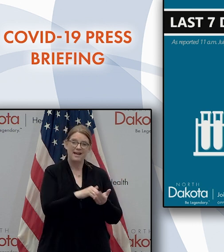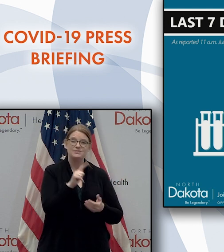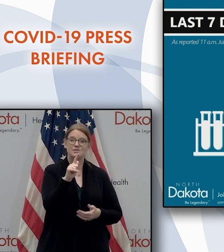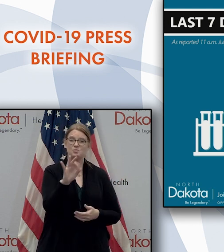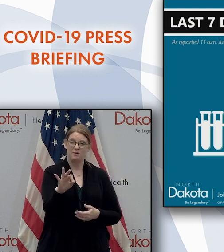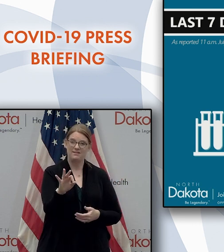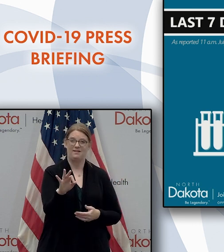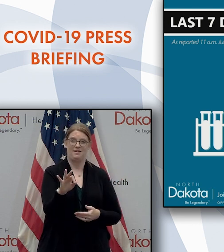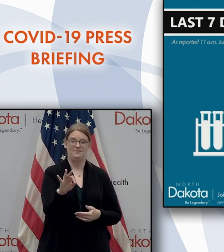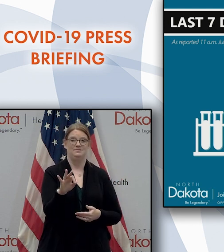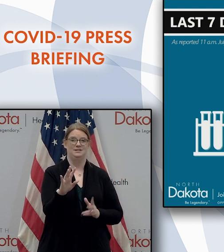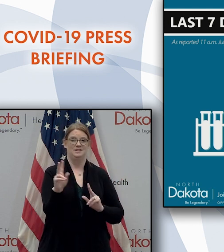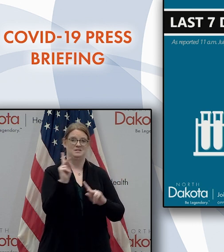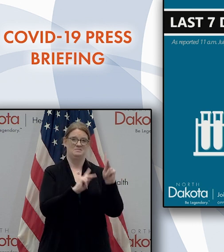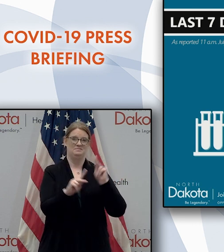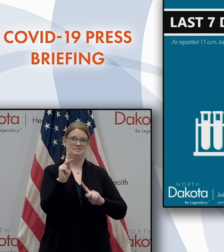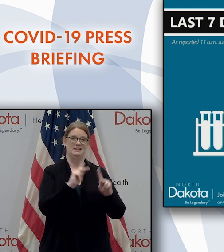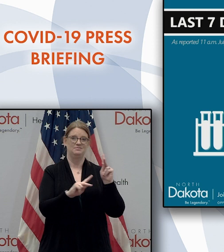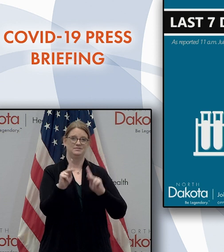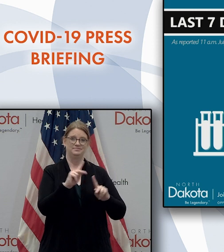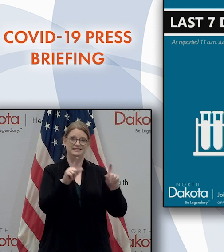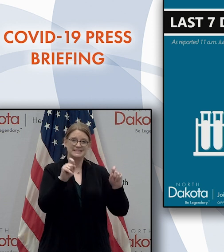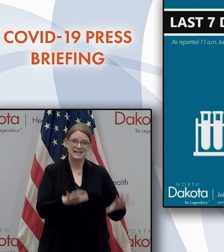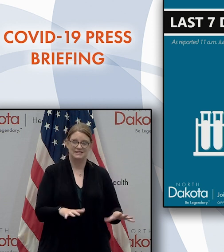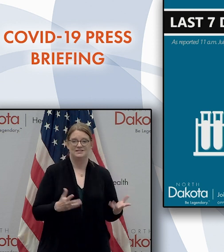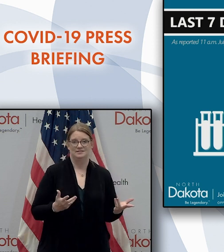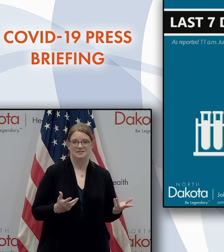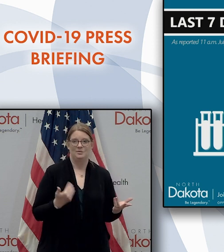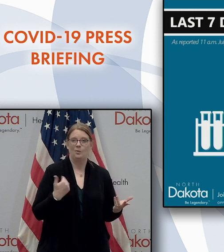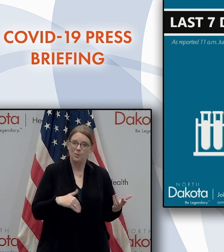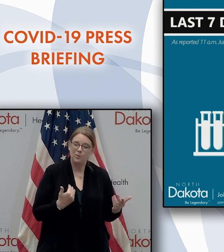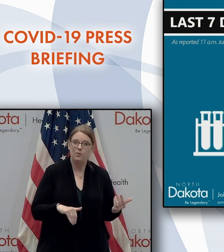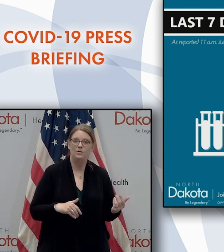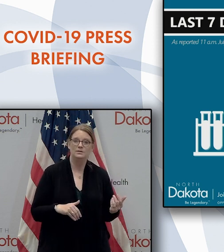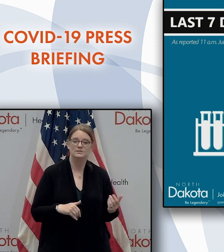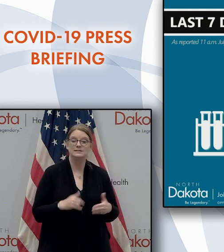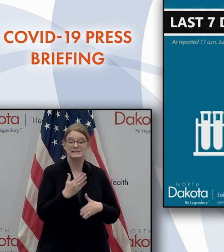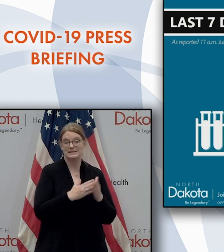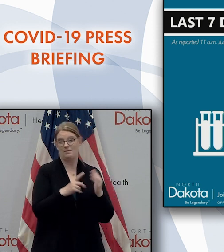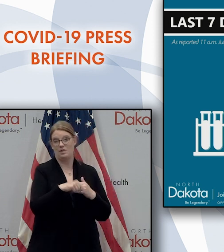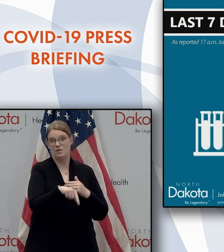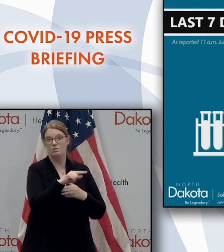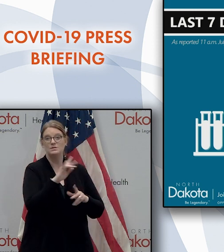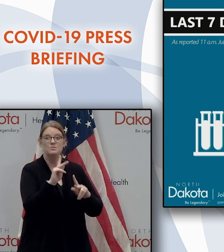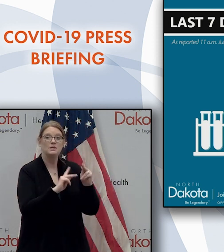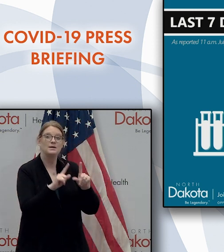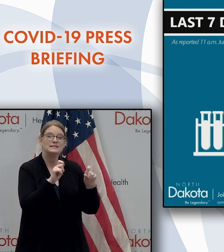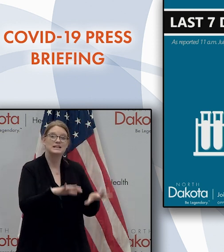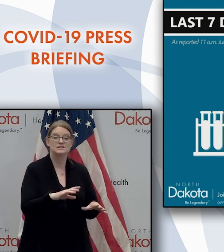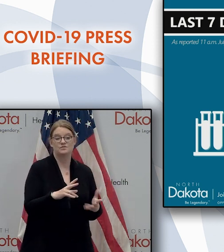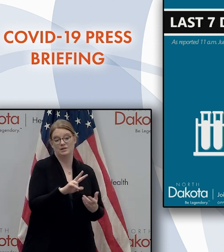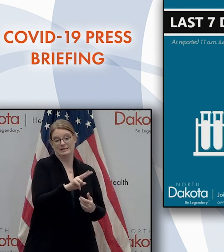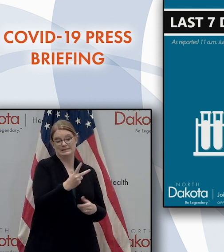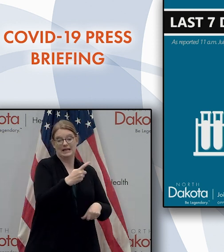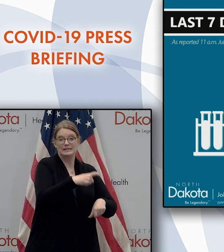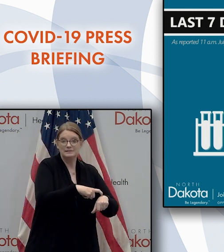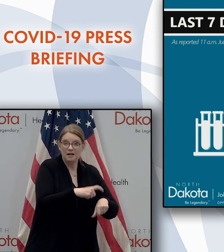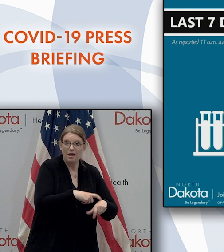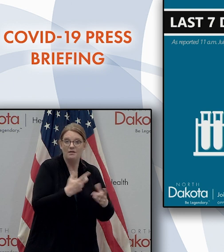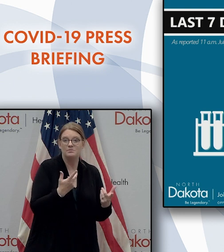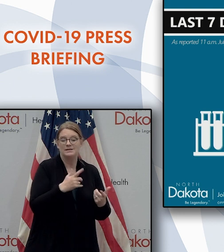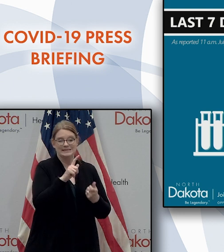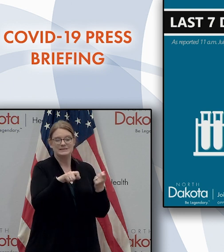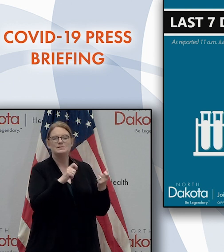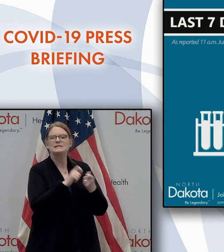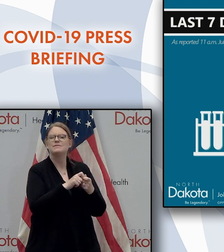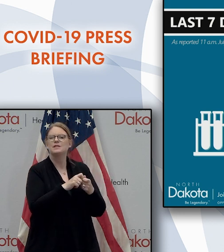31,029 individuals or tests that were collected. Some of those individuals are being tested for the second time, again, particularly if